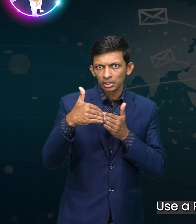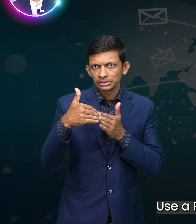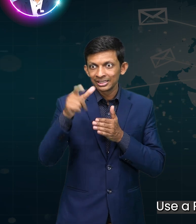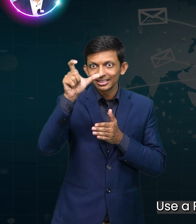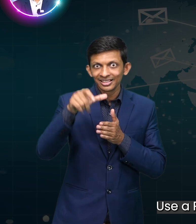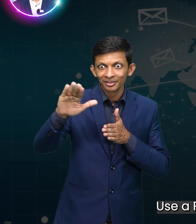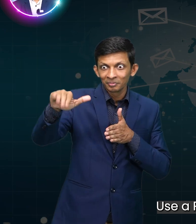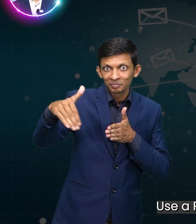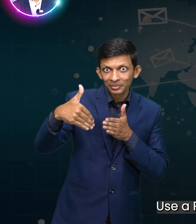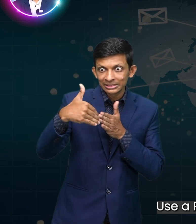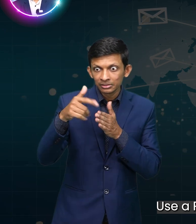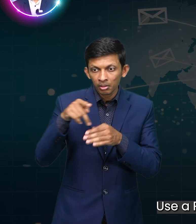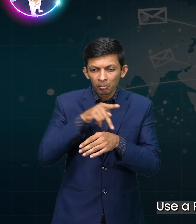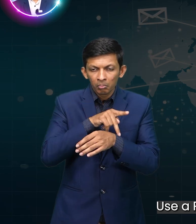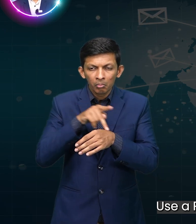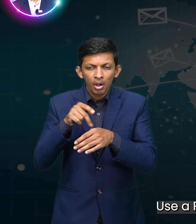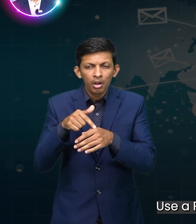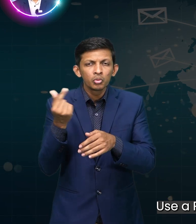Use a professional greeting.